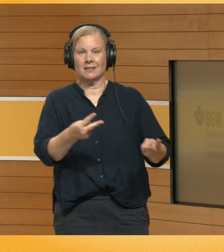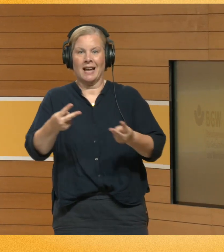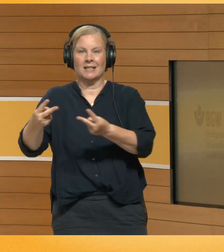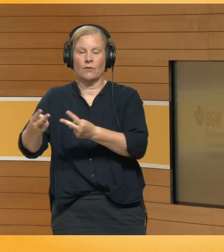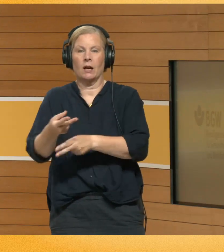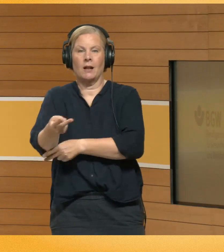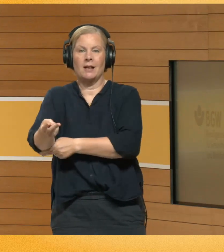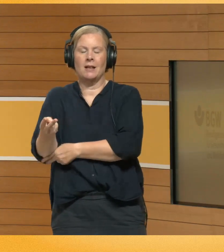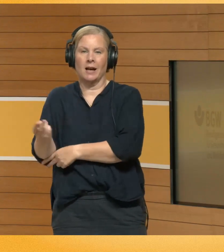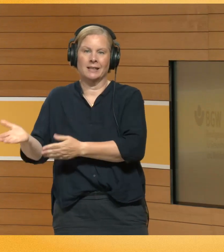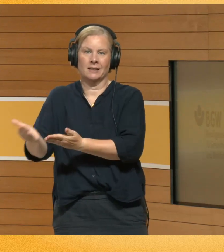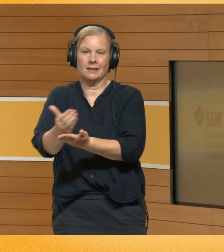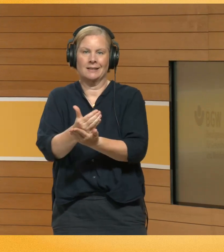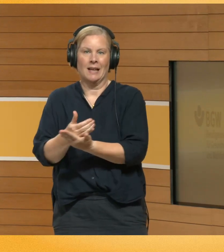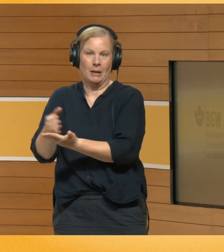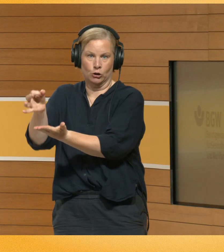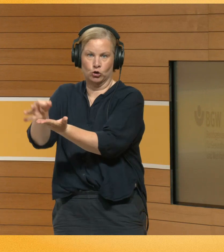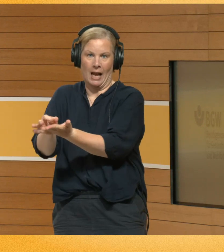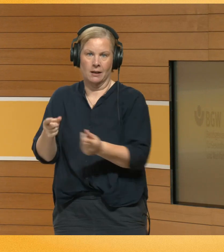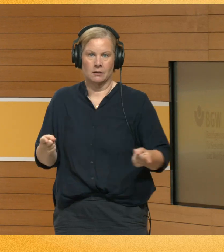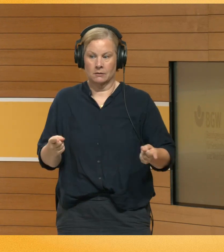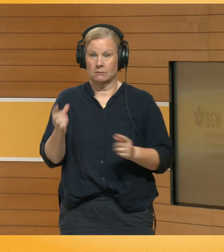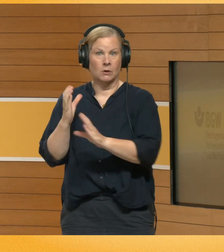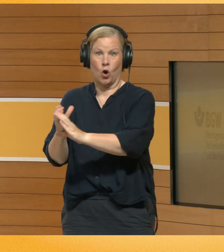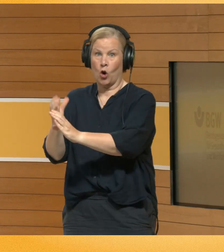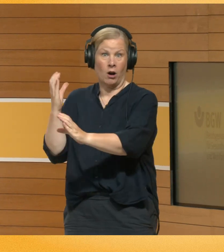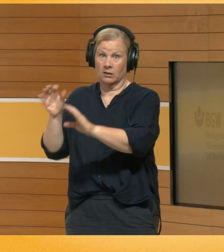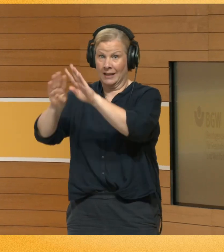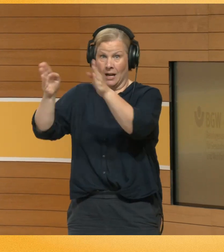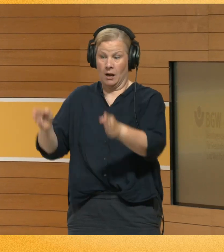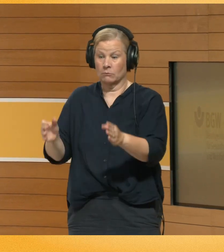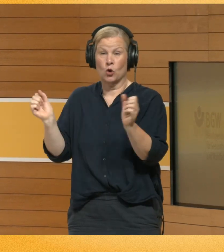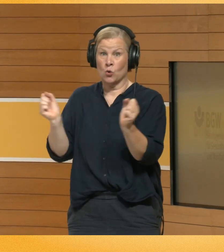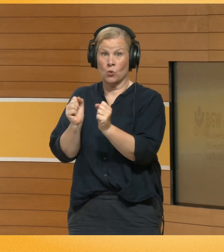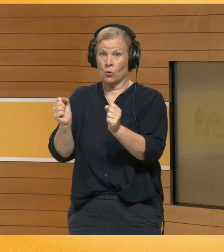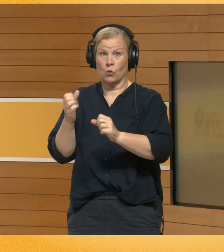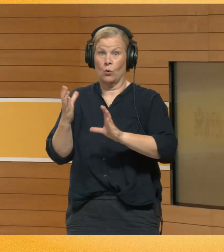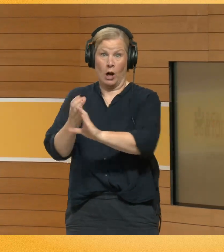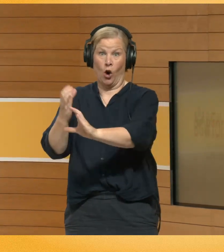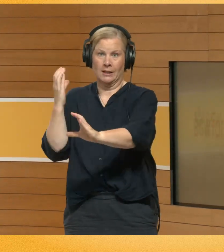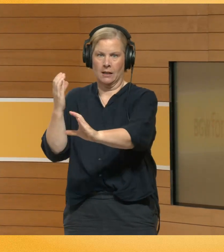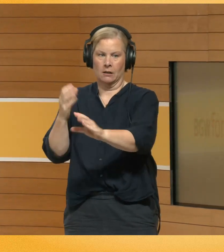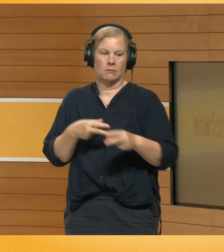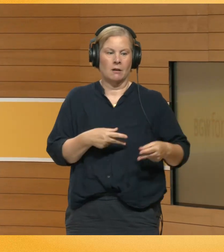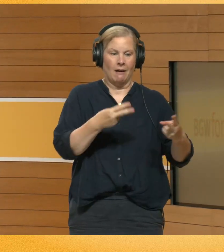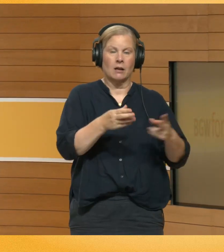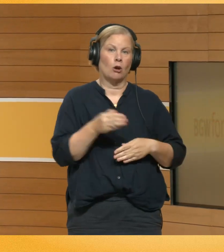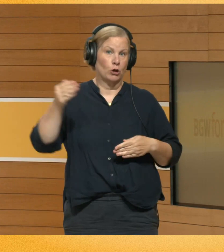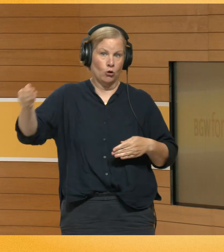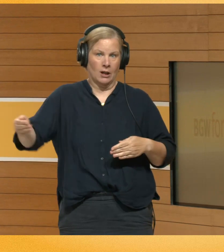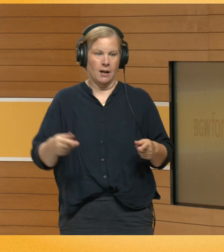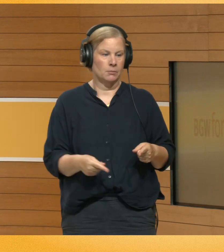a container, a refrigerated container outside of the hospital and I'm going to show it, that people were stacked